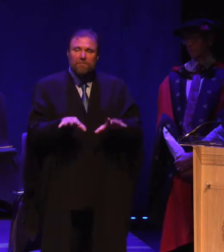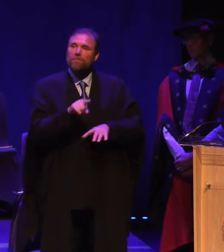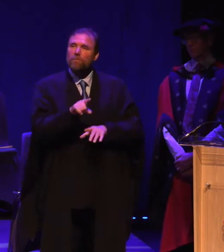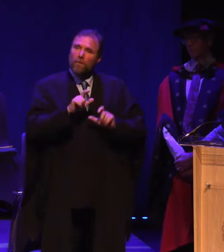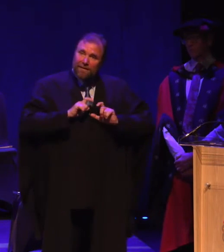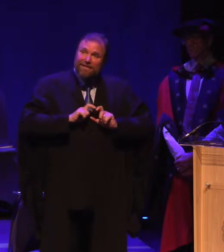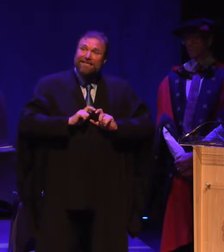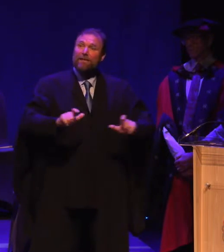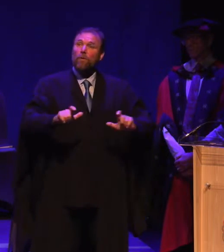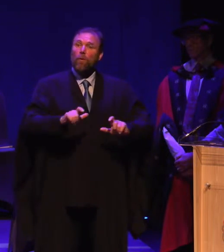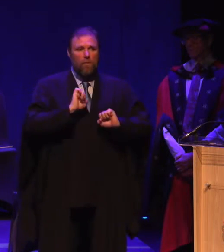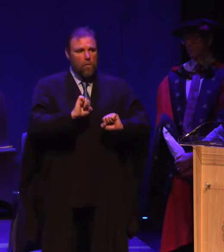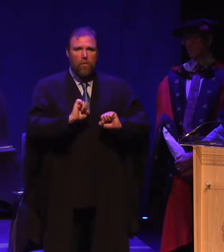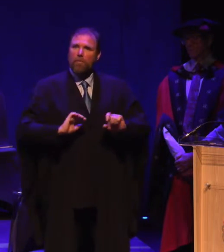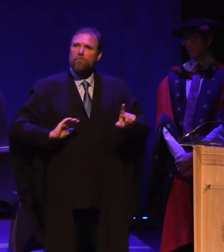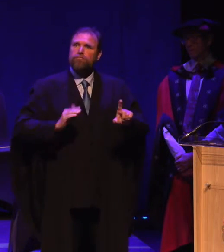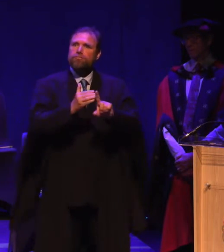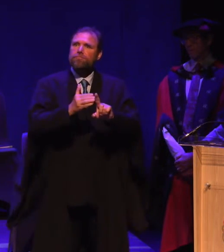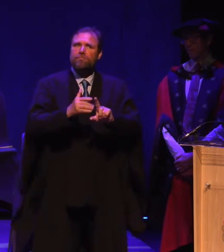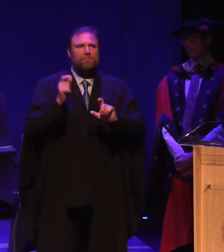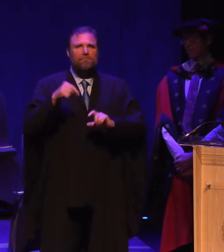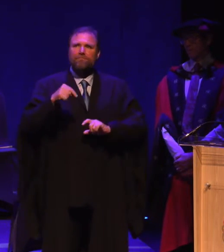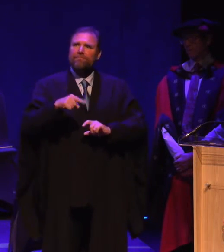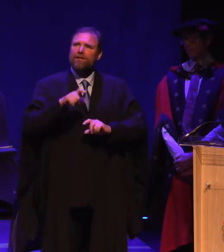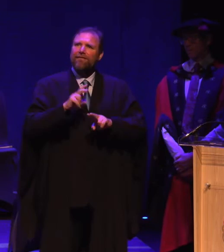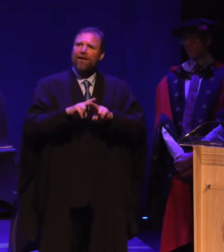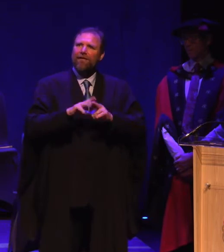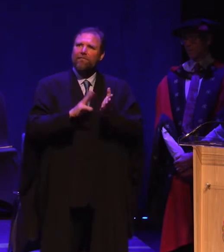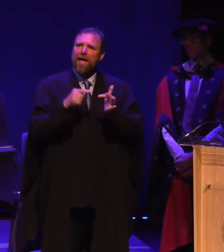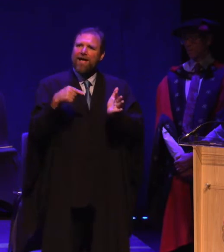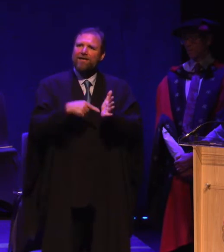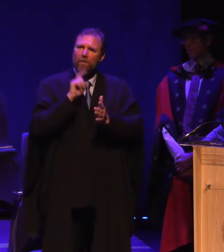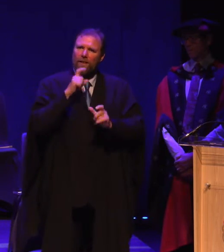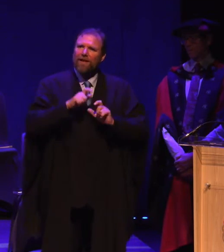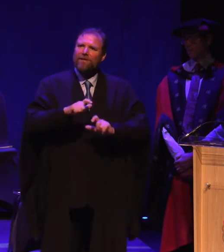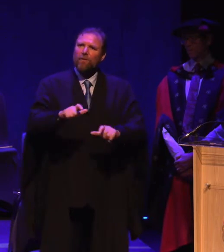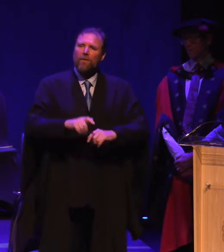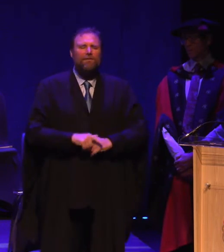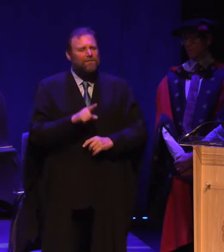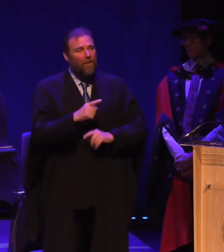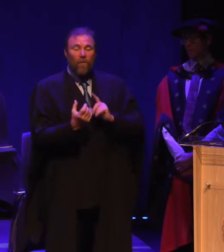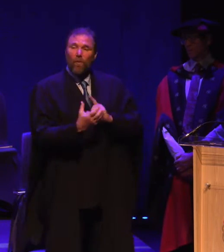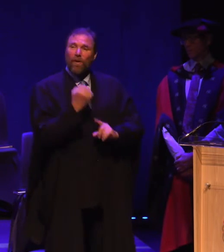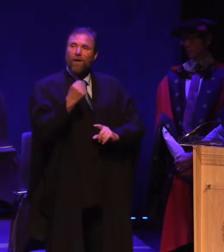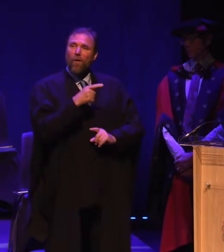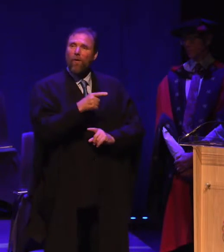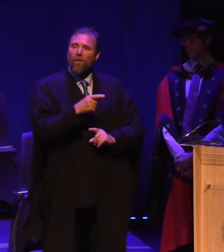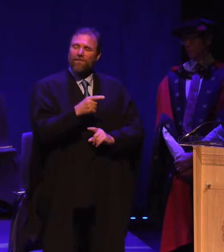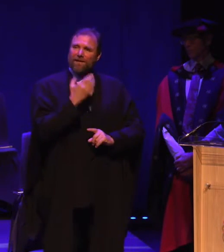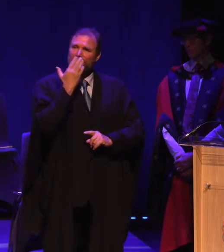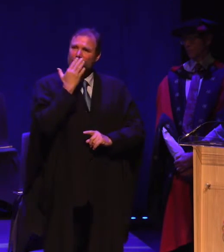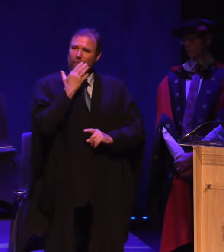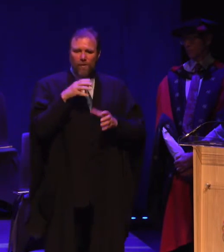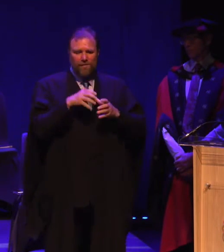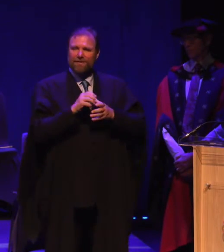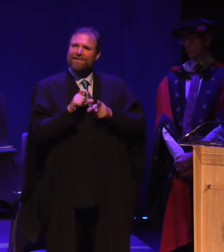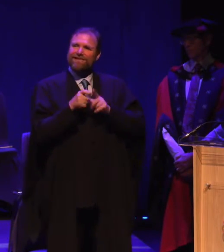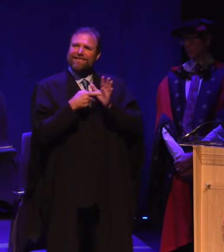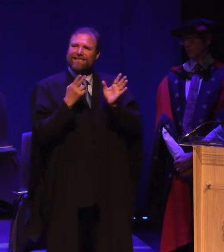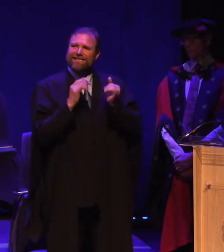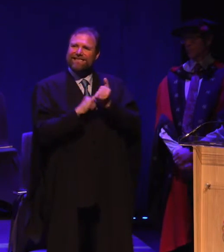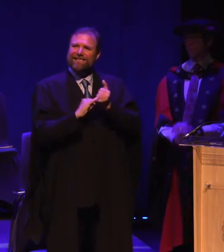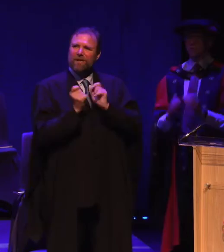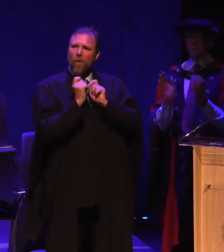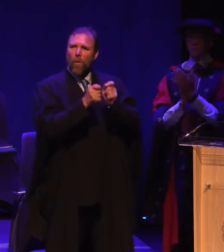her academic pathway here with us at Cardiff Met. The winner of the Cardiff School of Sport and Health Sciences Dean's Award is